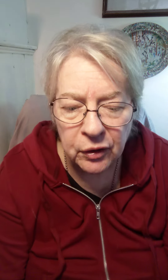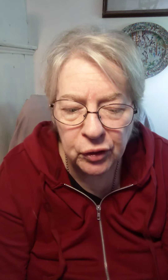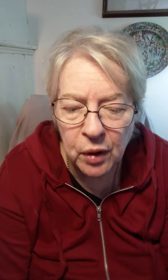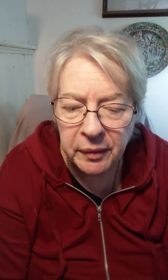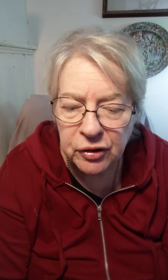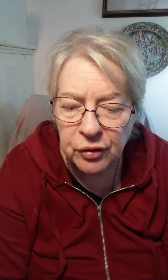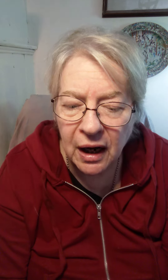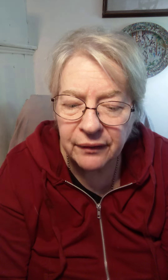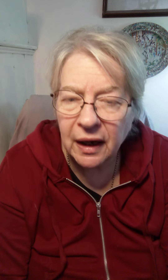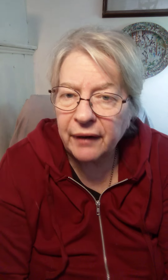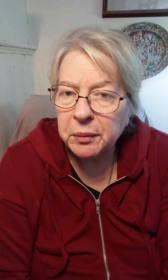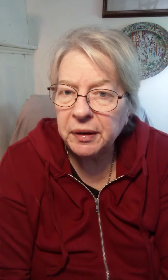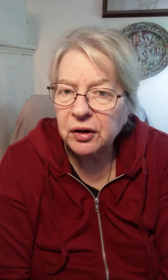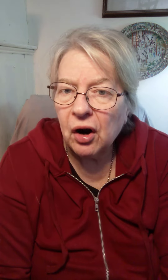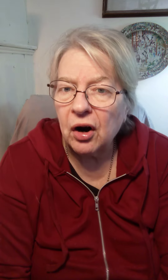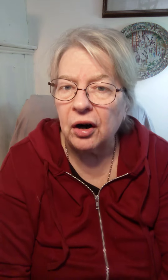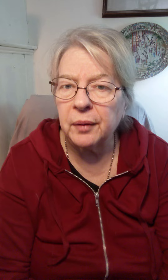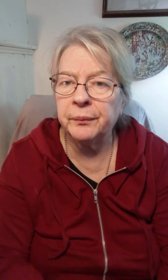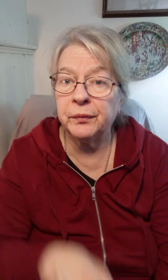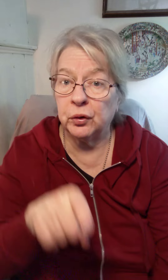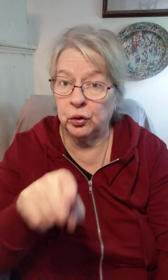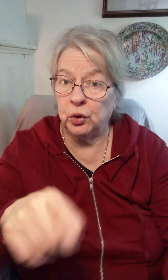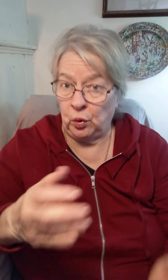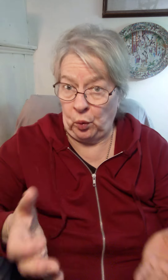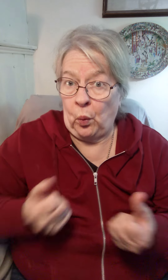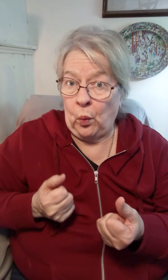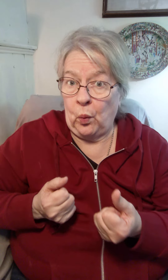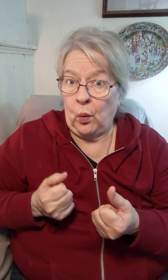Do you want me to drive? I have a big car.